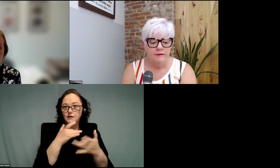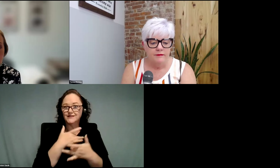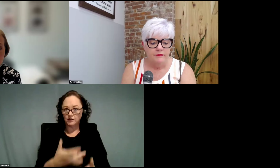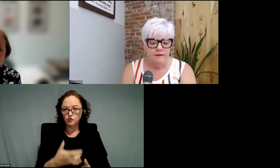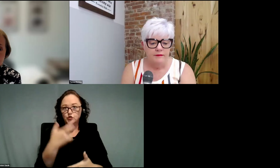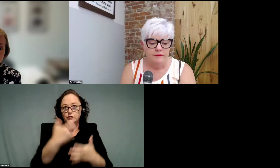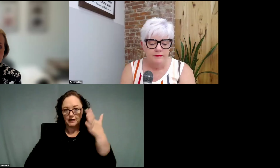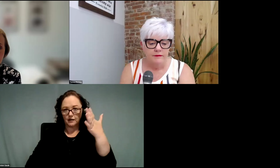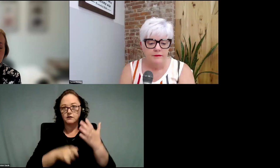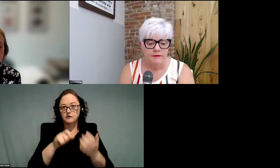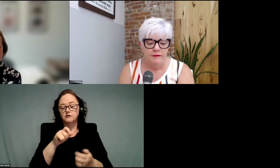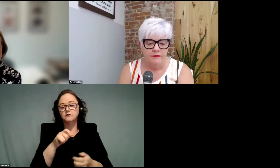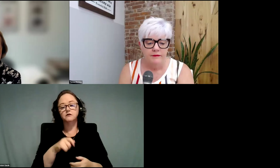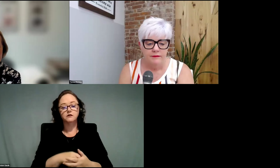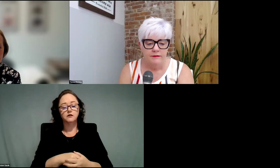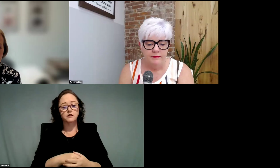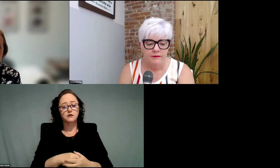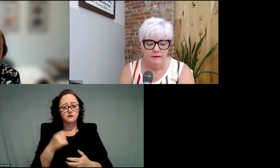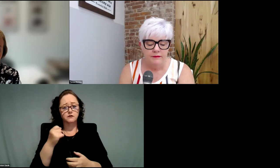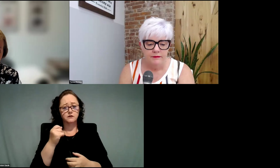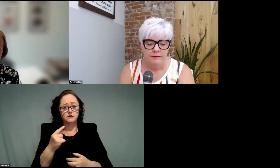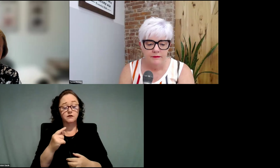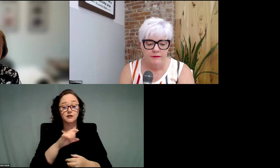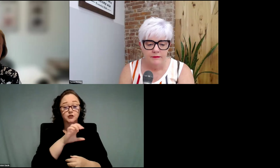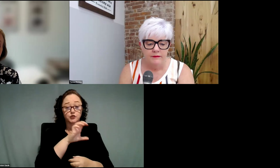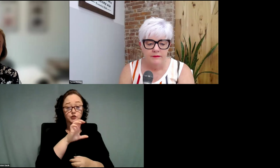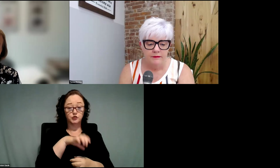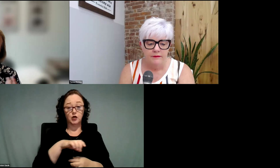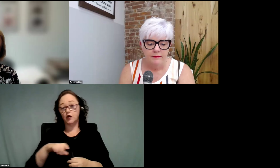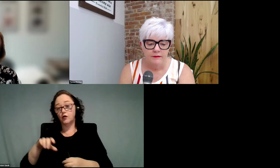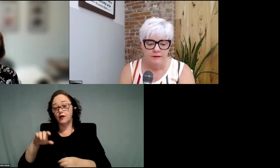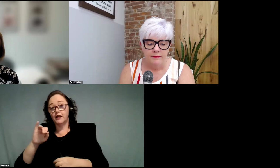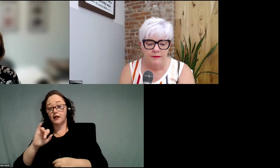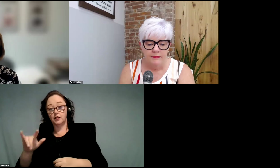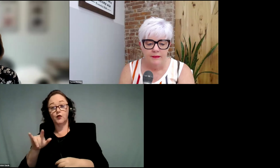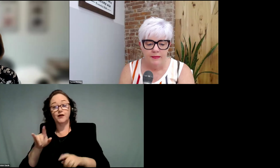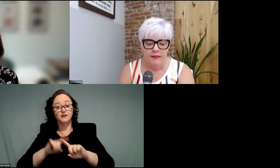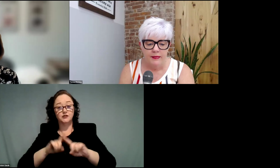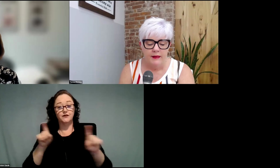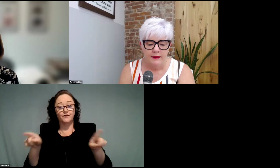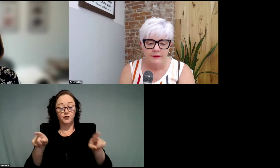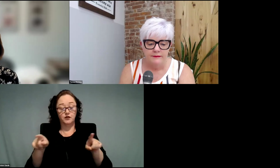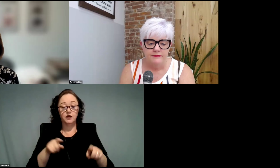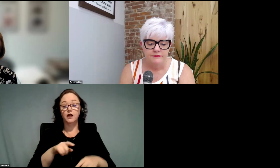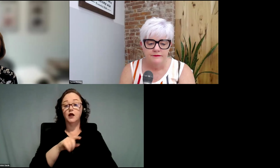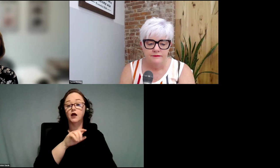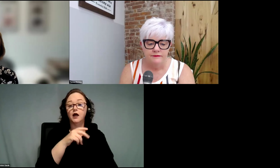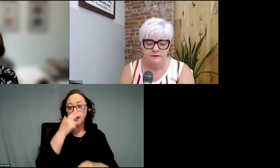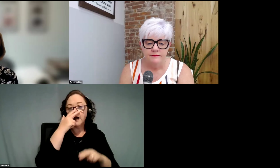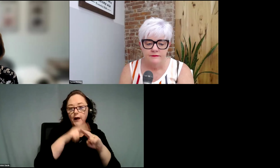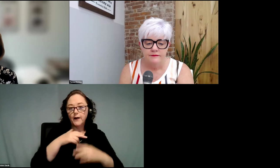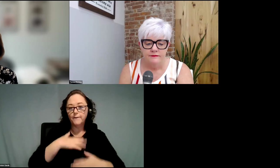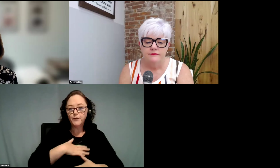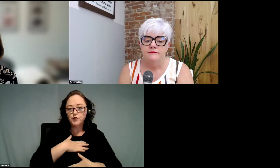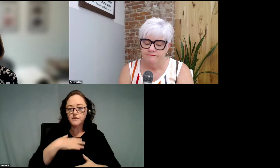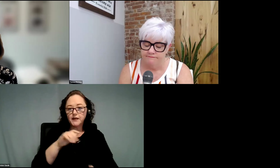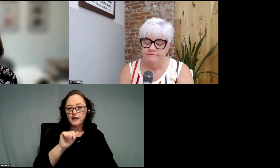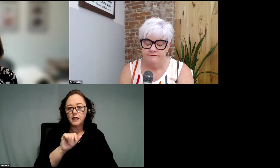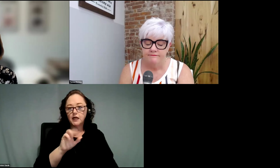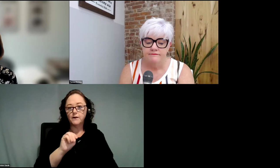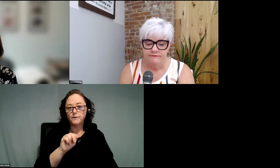that Chicago is different than Illinois. It has what's called an amusement tax, which it does apply to its streaming products. And it is collecting a